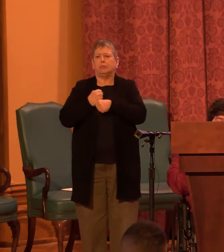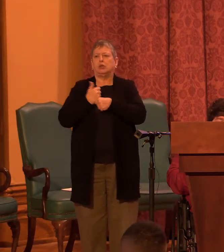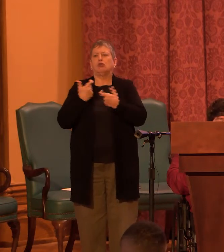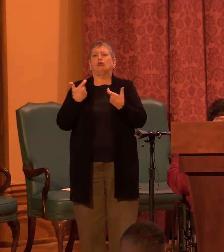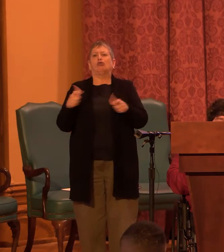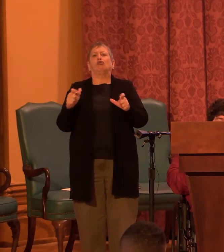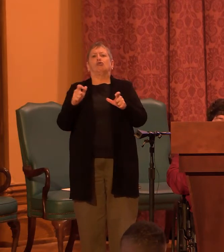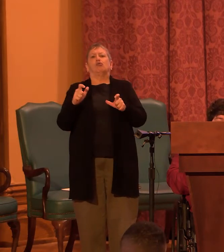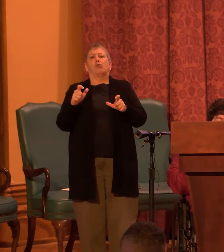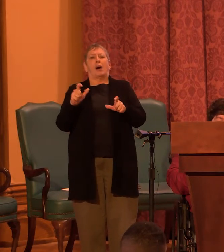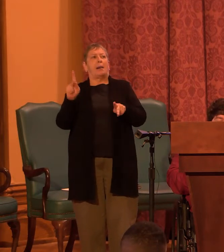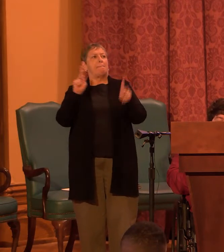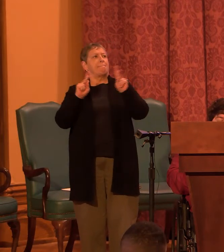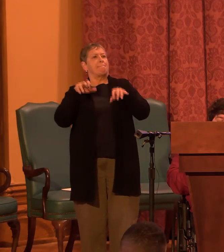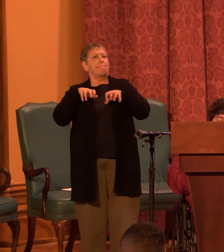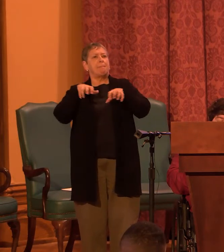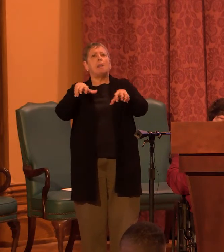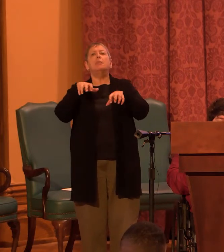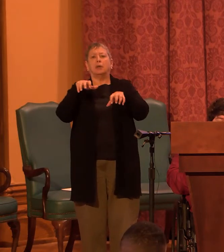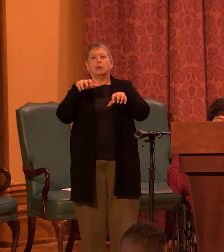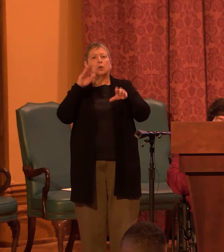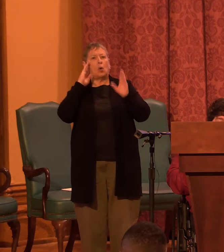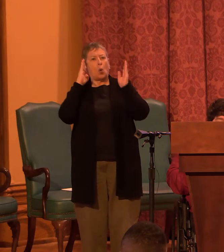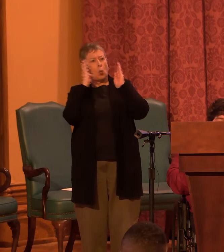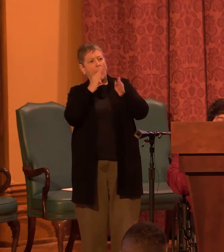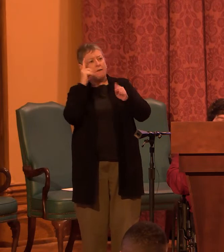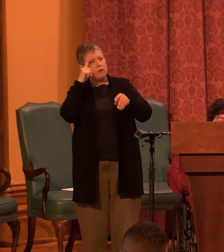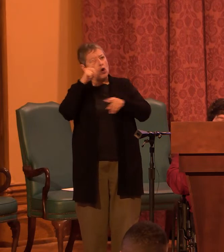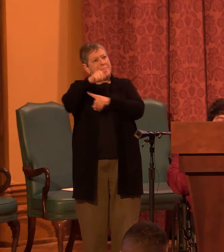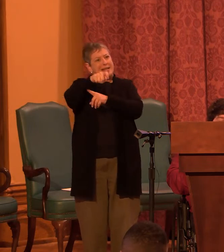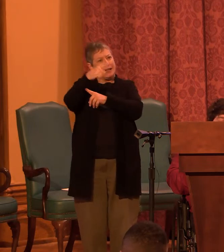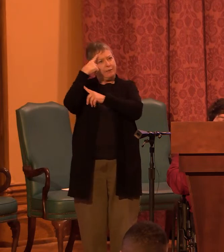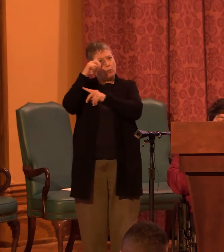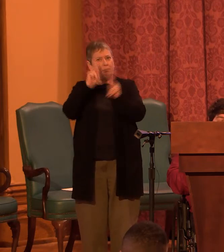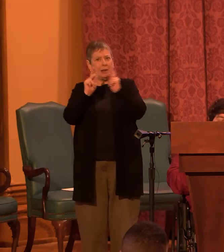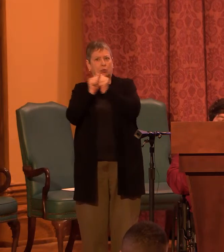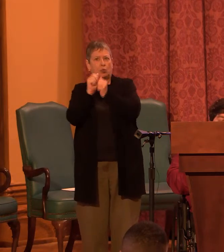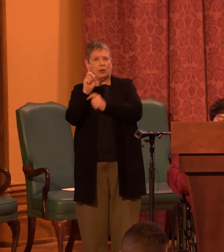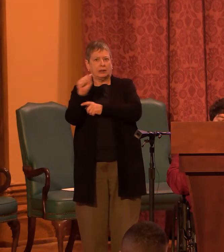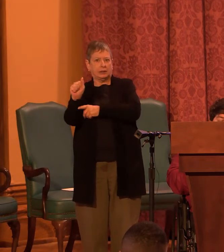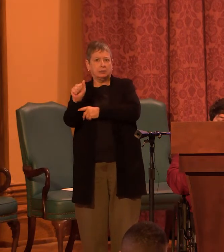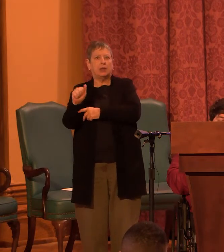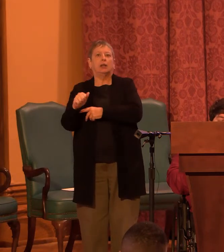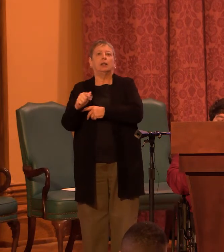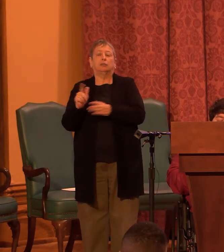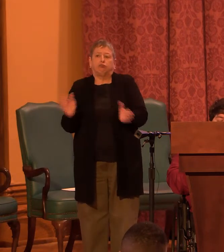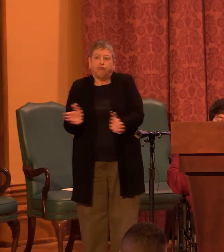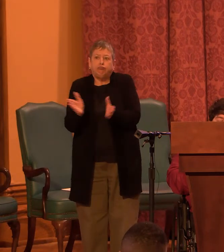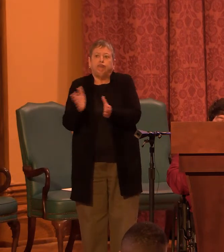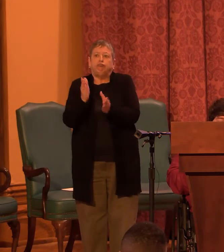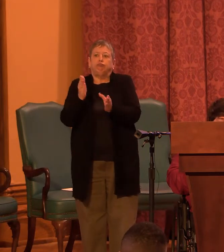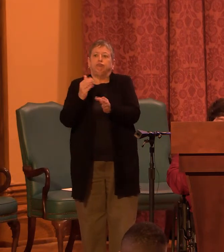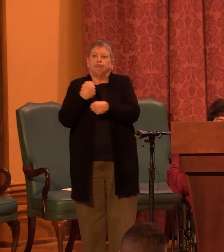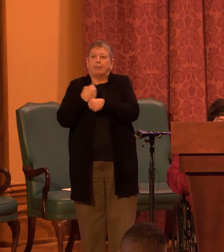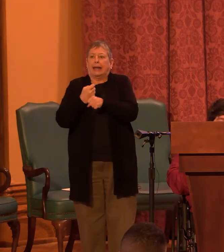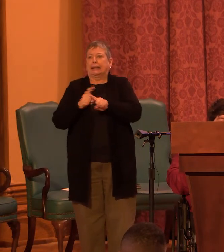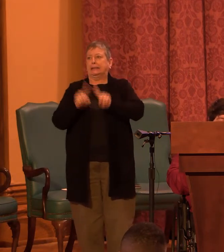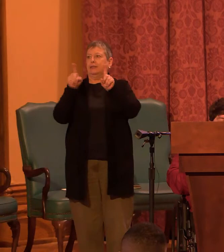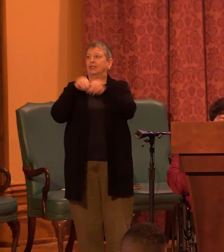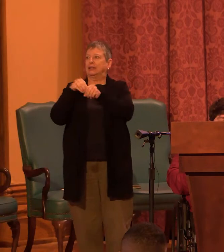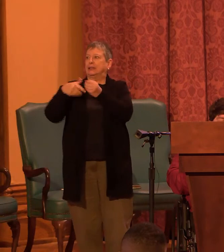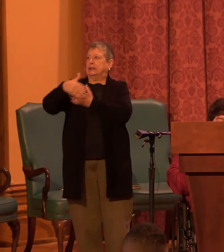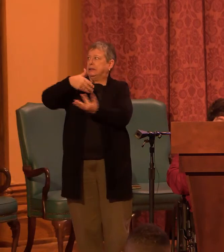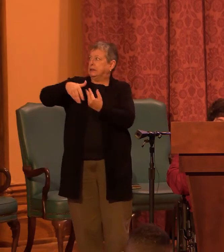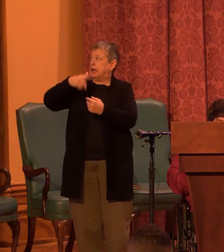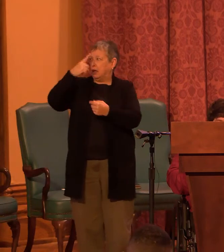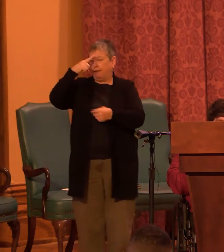public awareness of the needs of people with disabilities and fostered a greater participation in society for